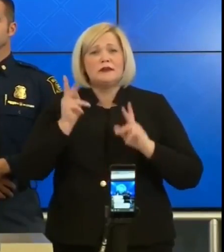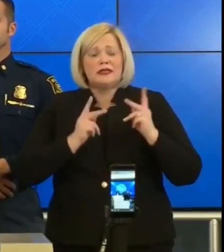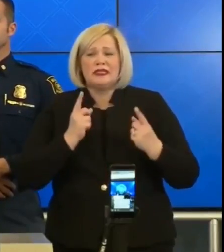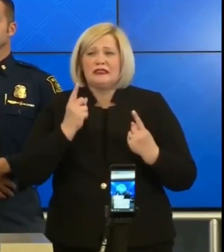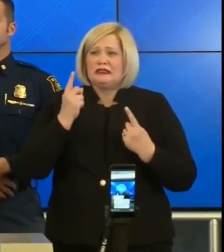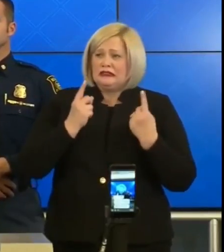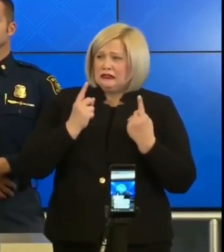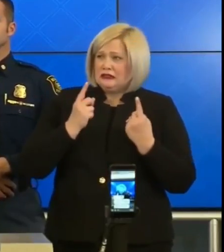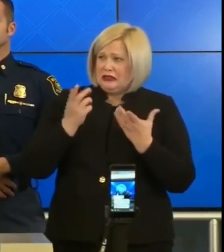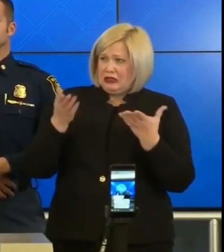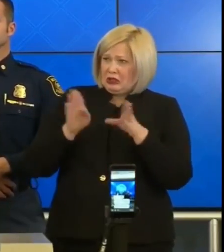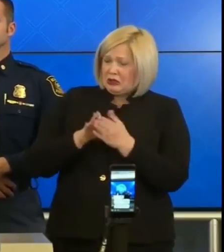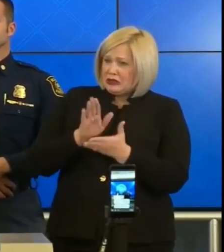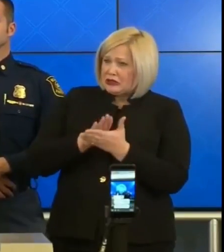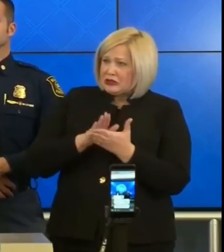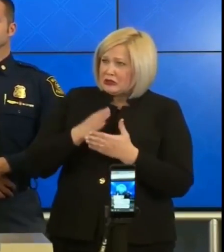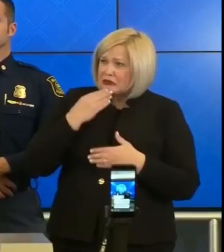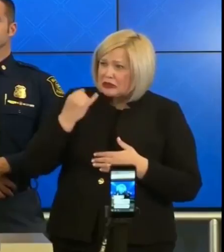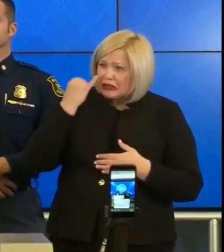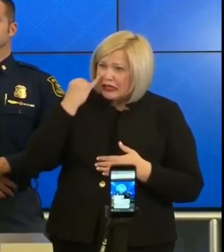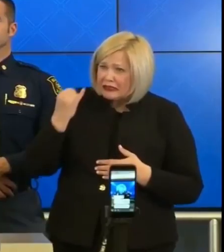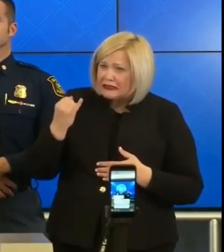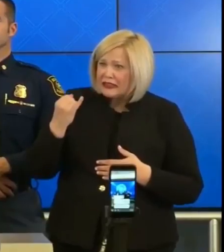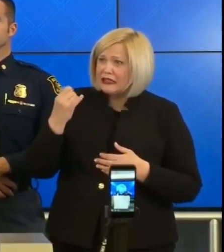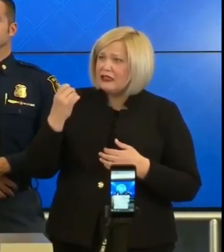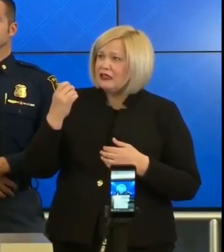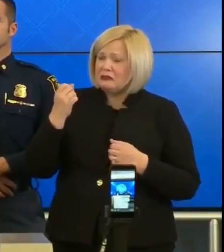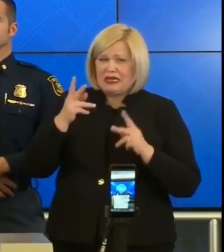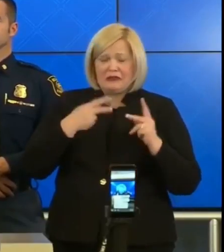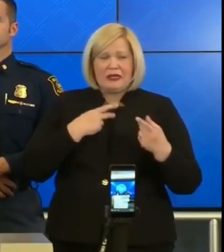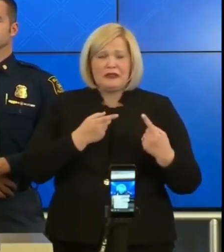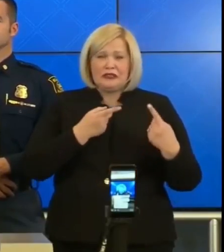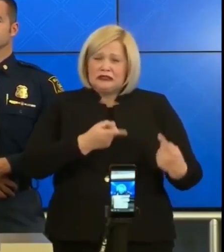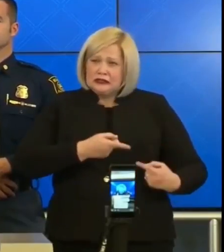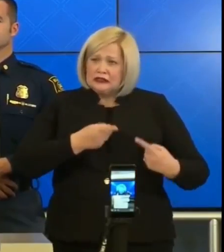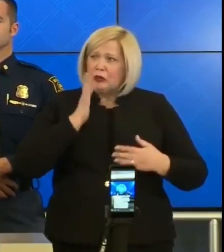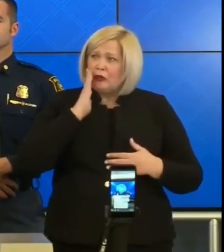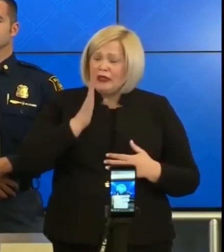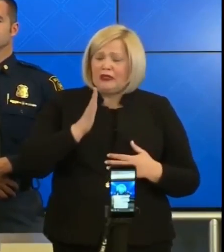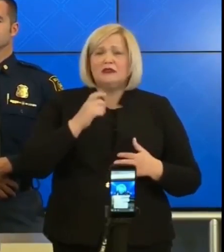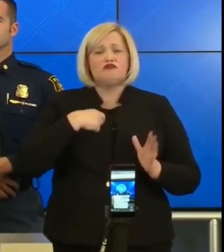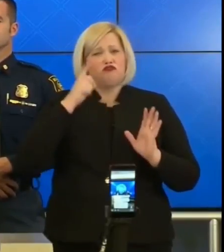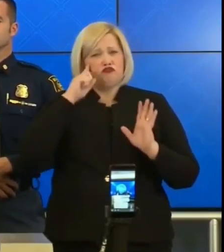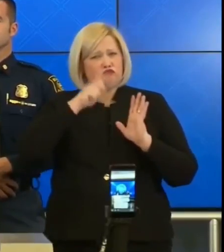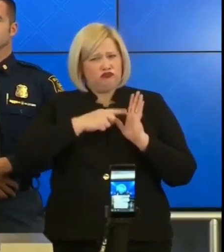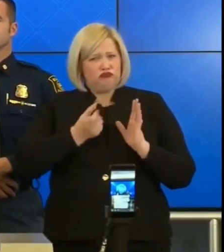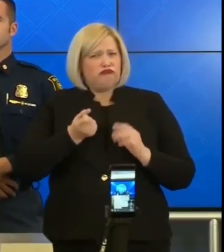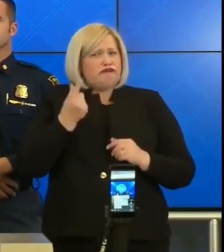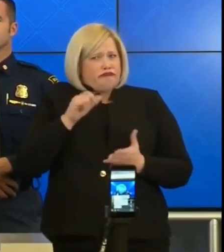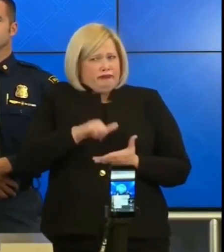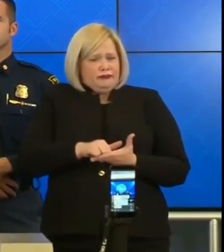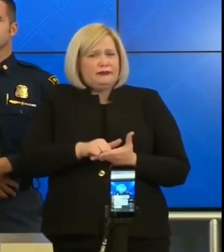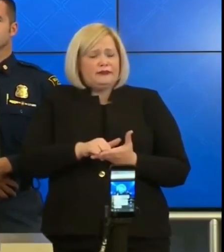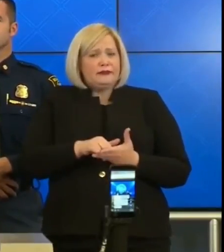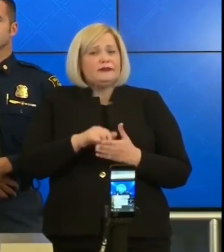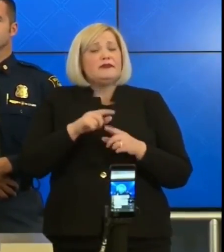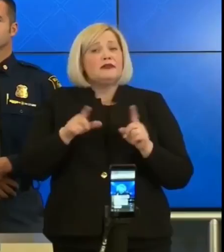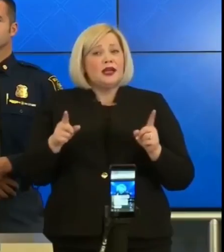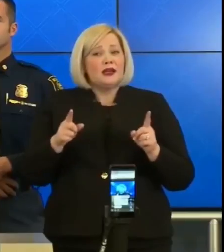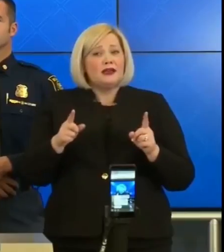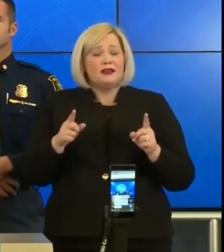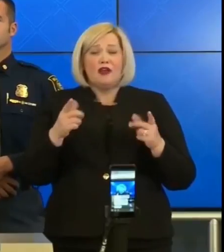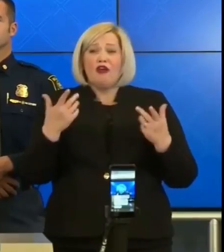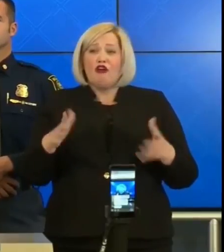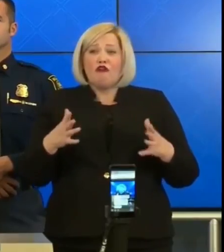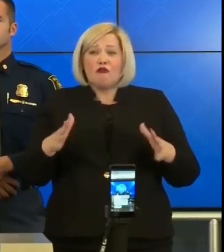wondering, was closing the schools the right thing to do? And it's going to create hardship, and I recognize that. The fact of the matter is we've had a few people